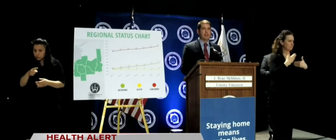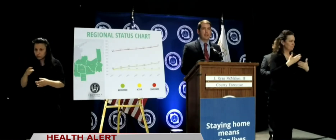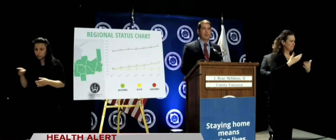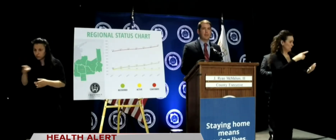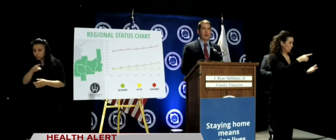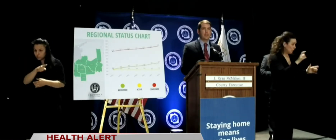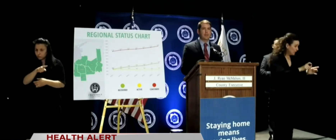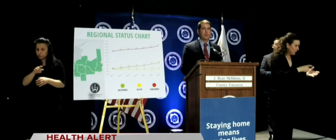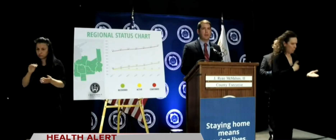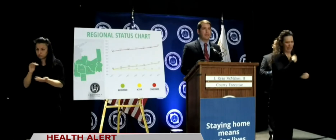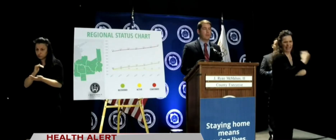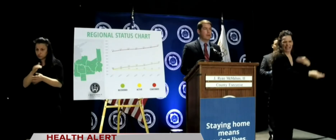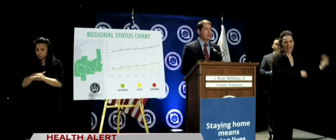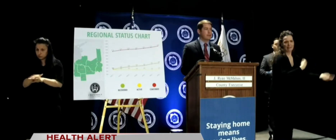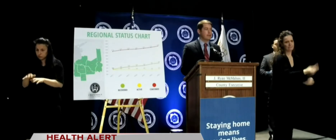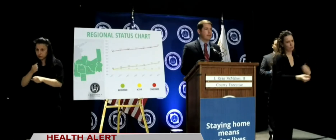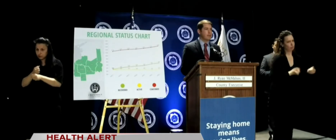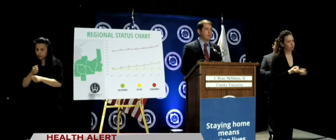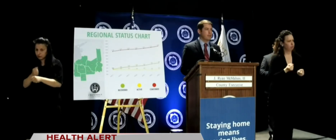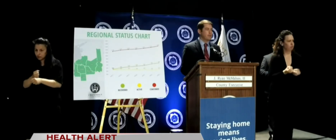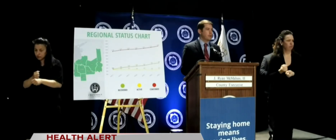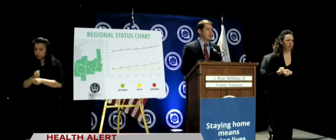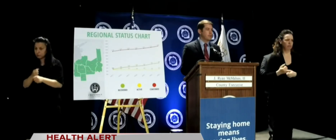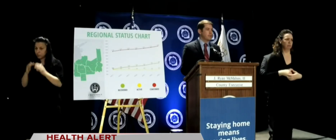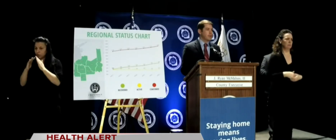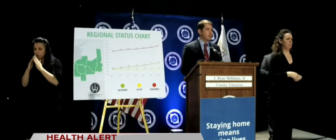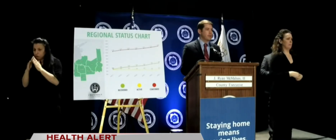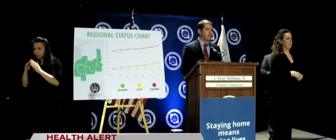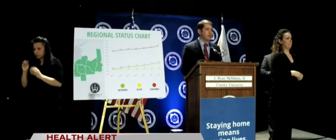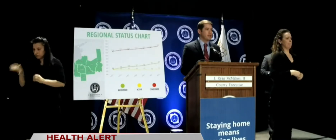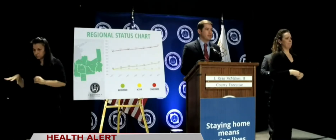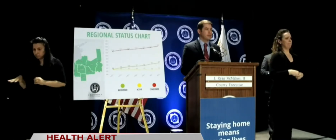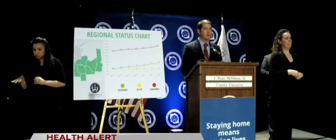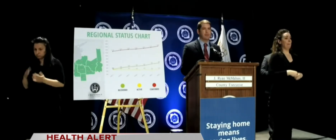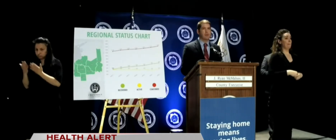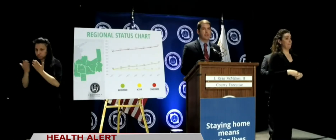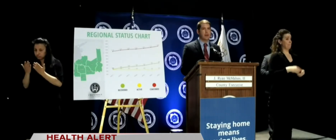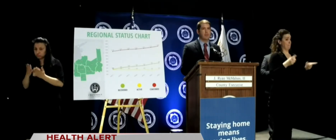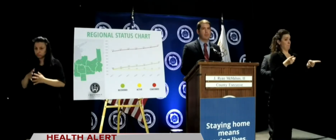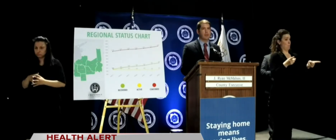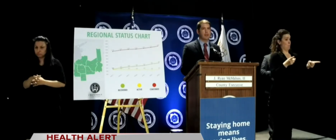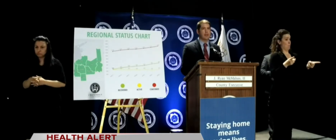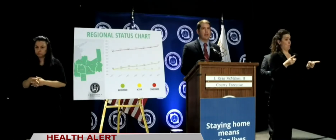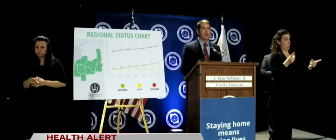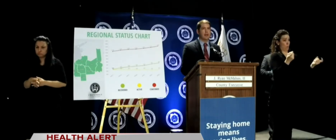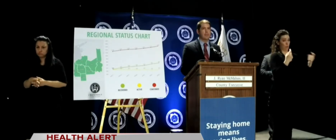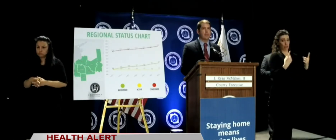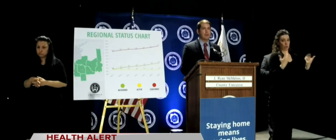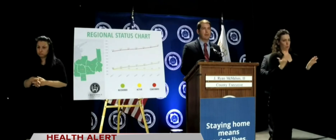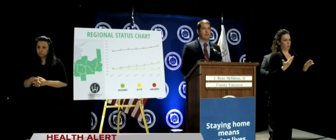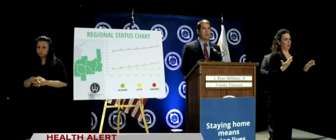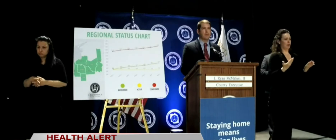during this time when they're out of school. I do want to take both of these questions as an opportunity to just reinforce how important